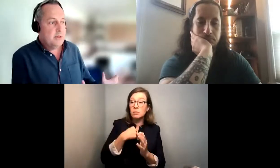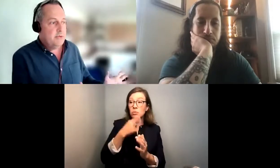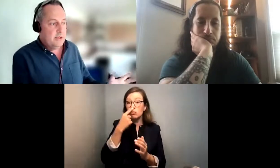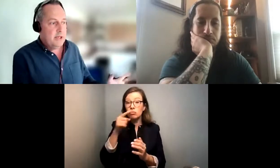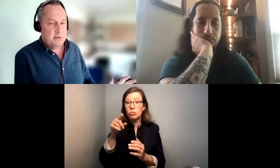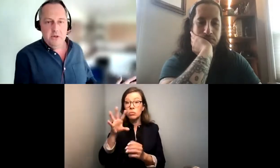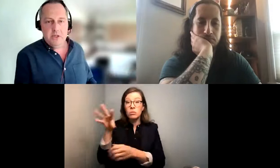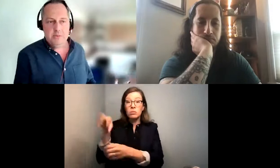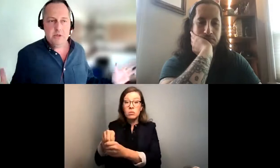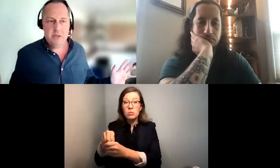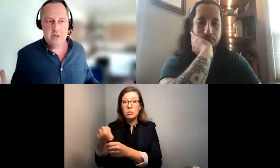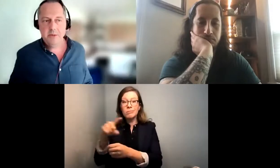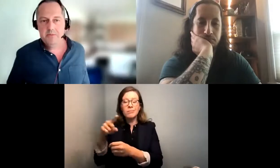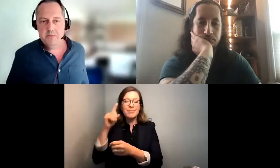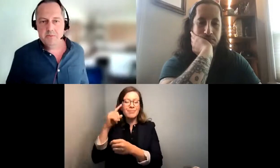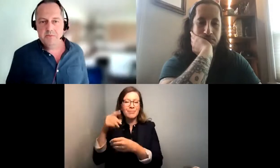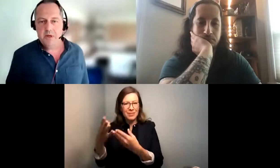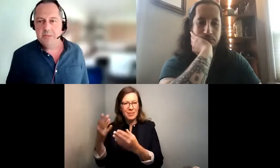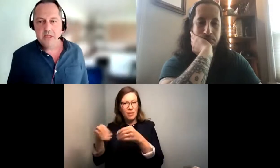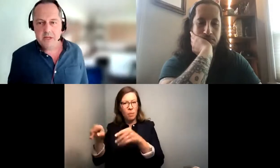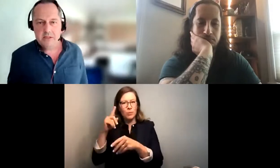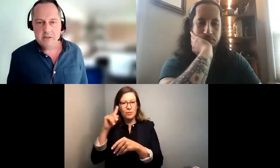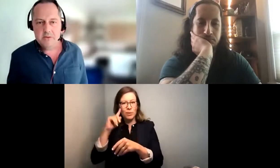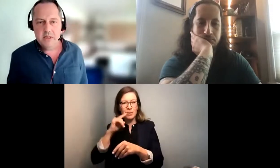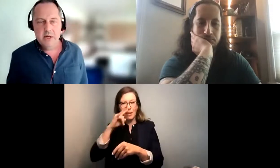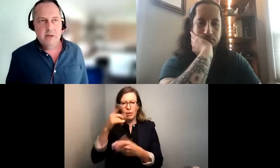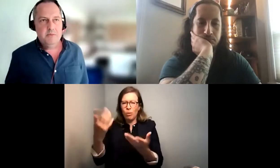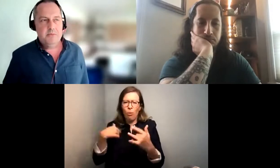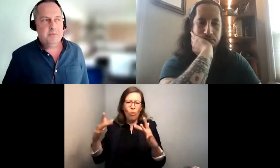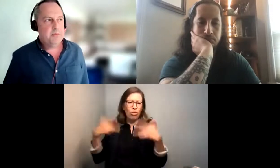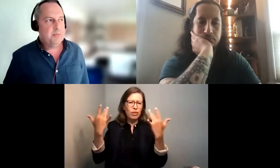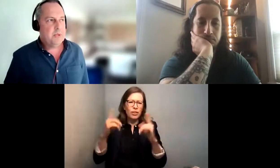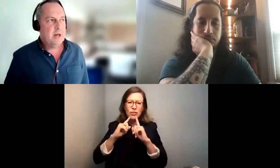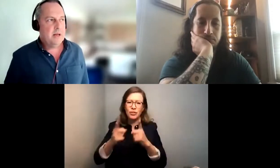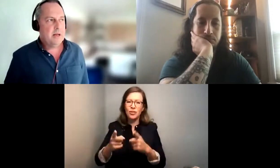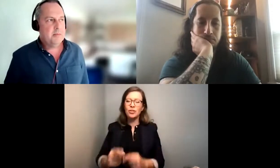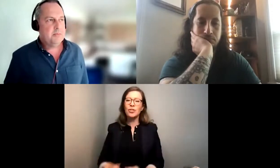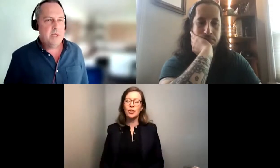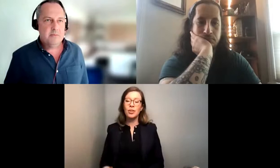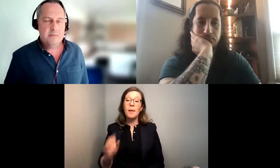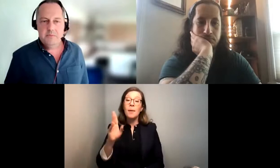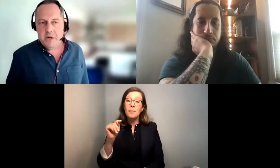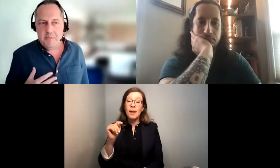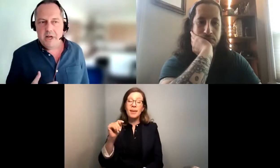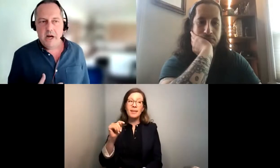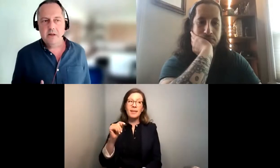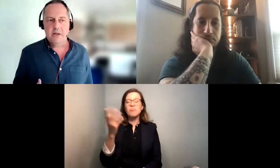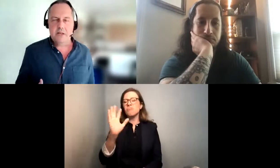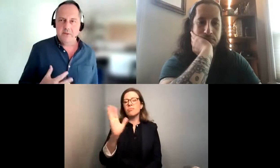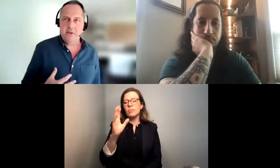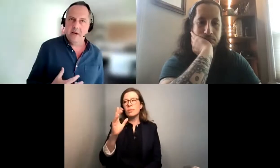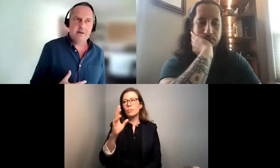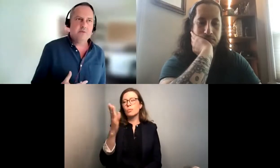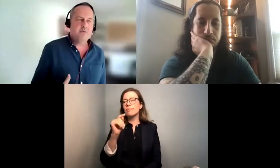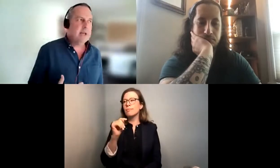kids from the deaf community an opportunity, I'd be delighted to. But yeah, but I mean, I